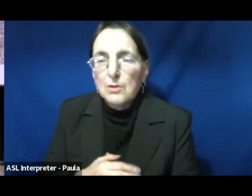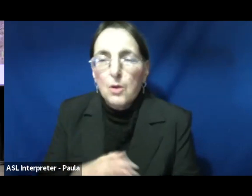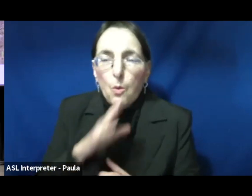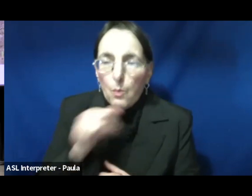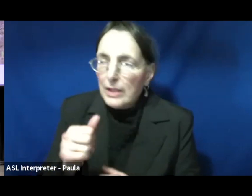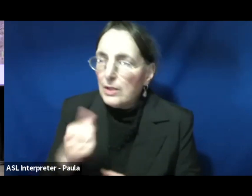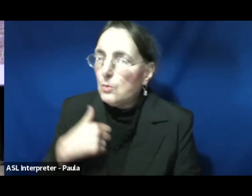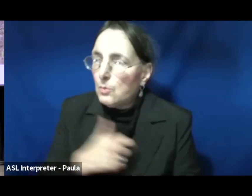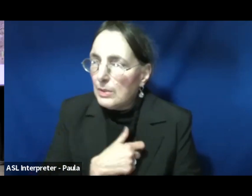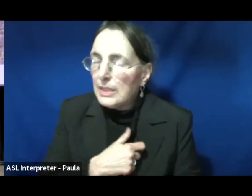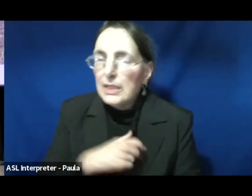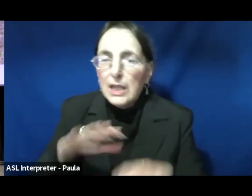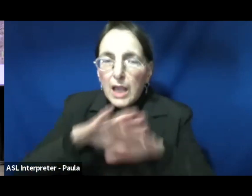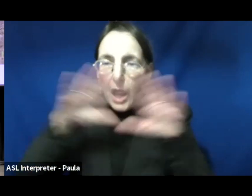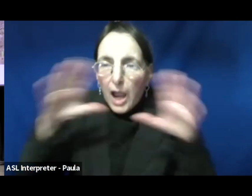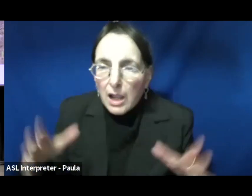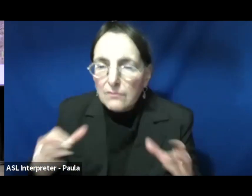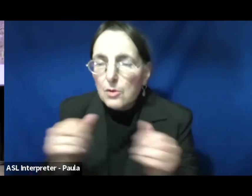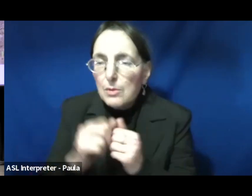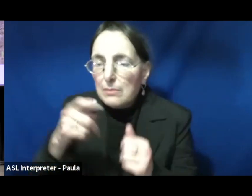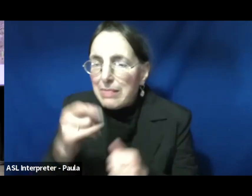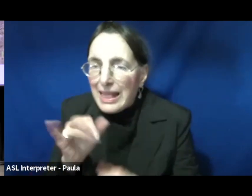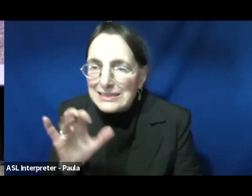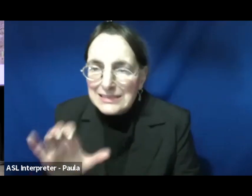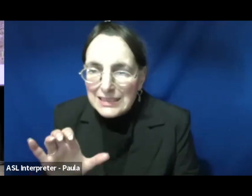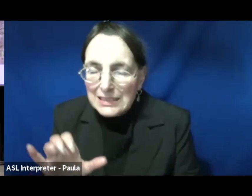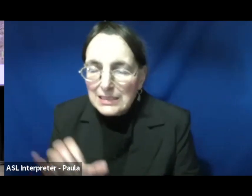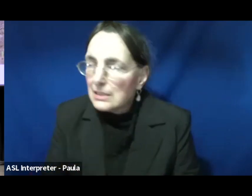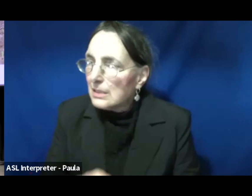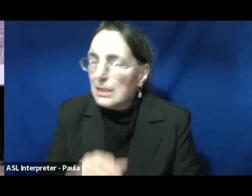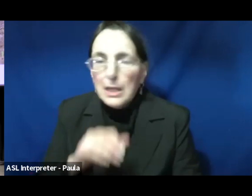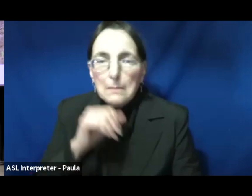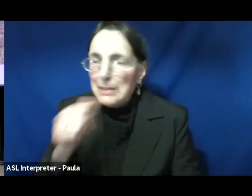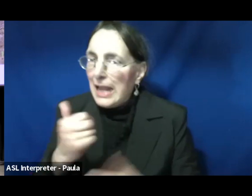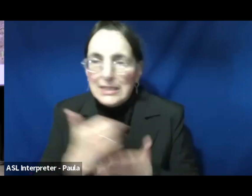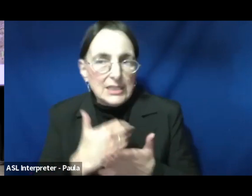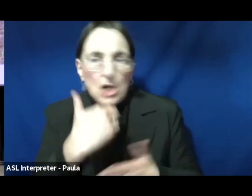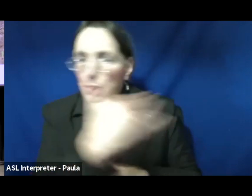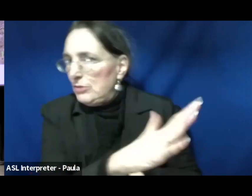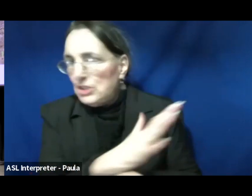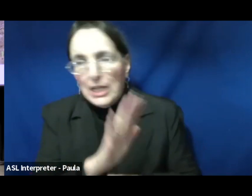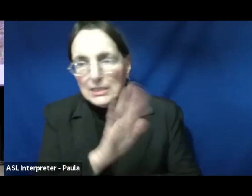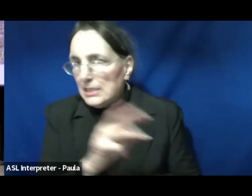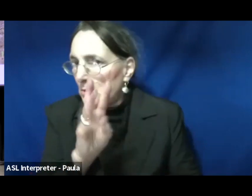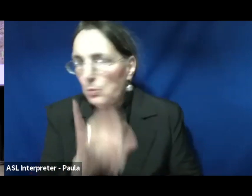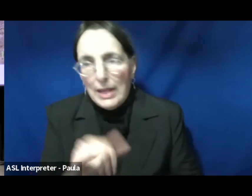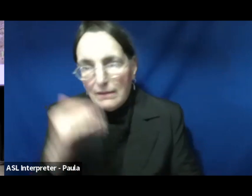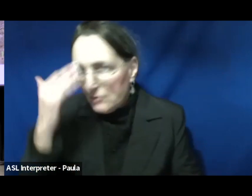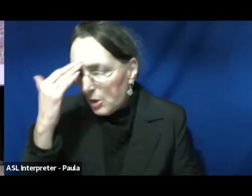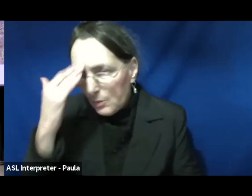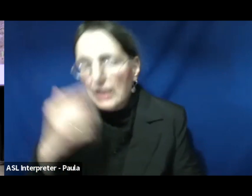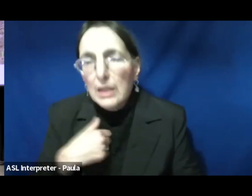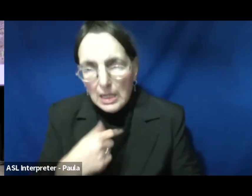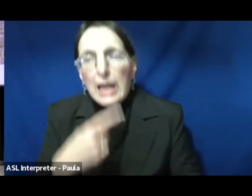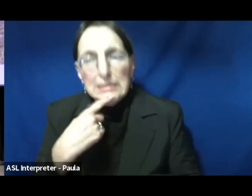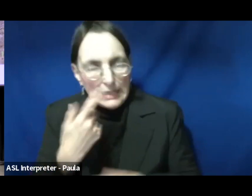just cover it with plastic? But I did not reject his way of knowing. I said, I agree with it, but